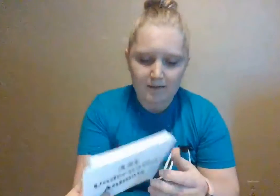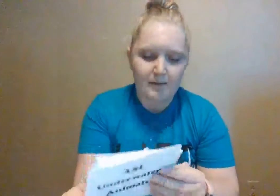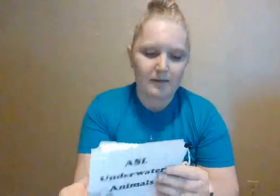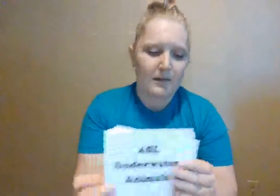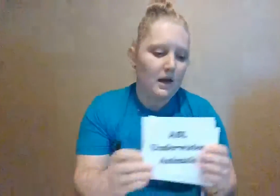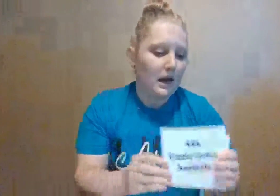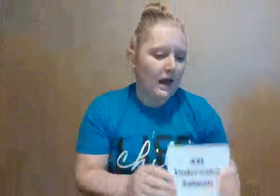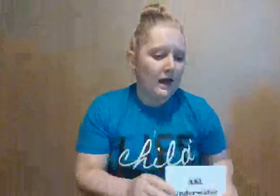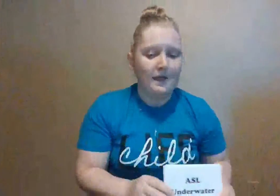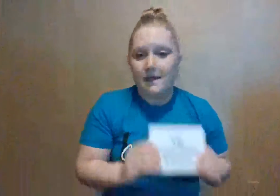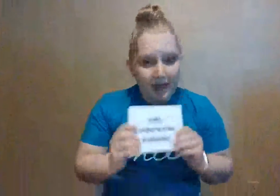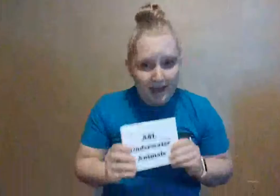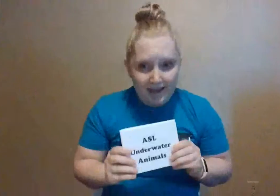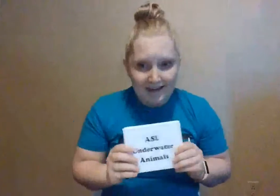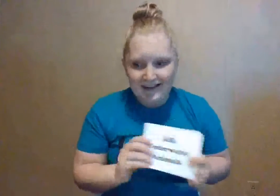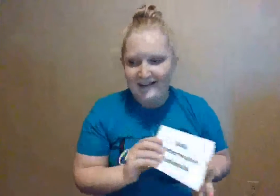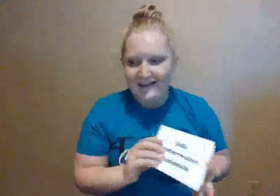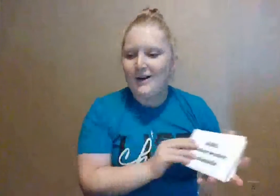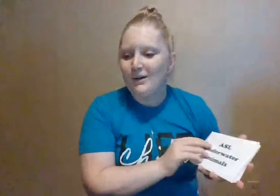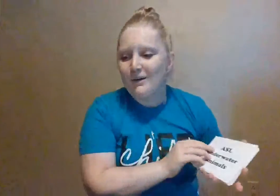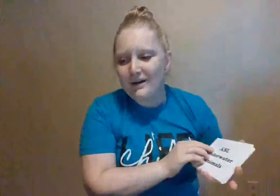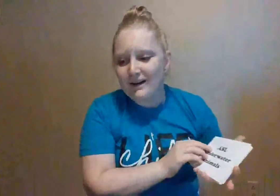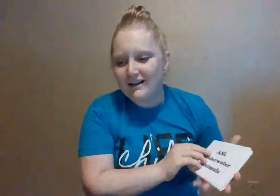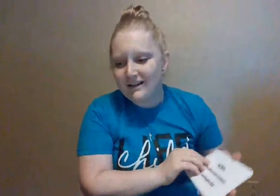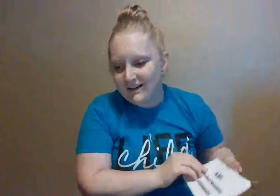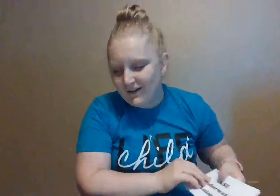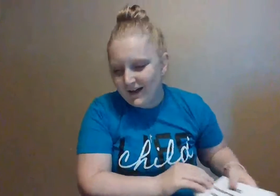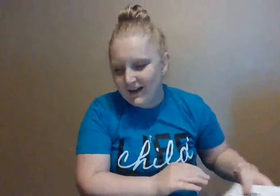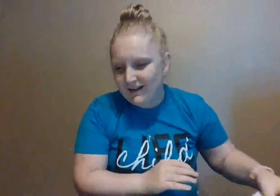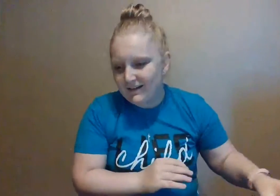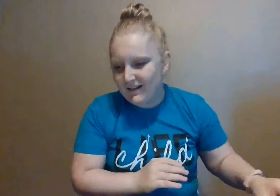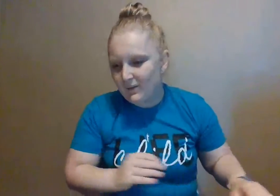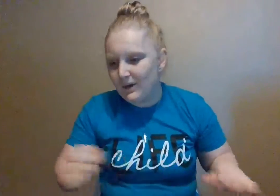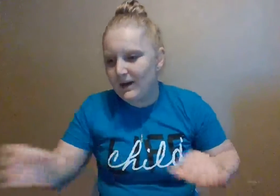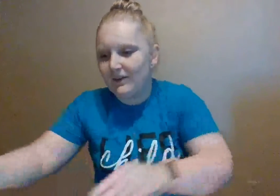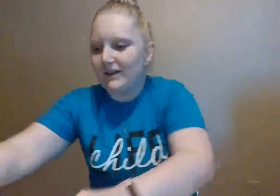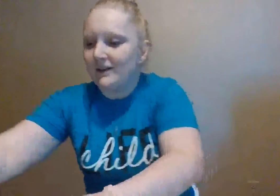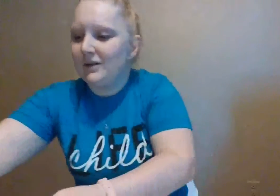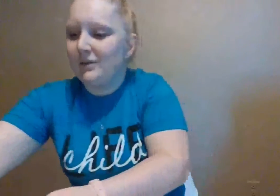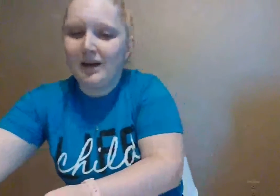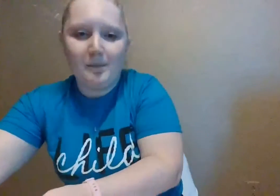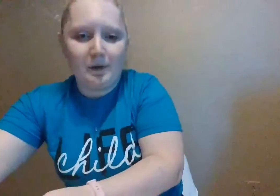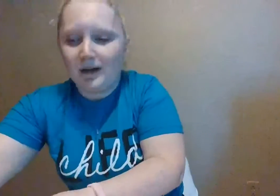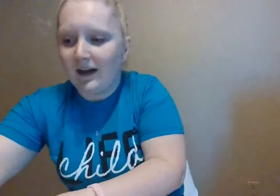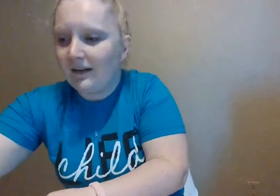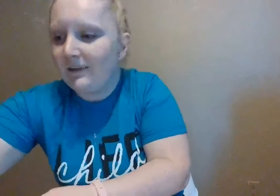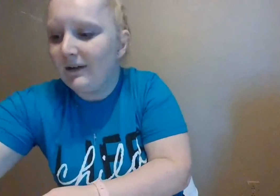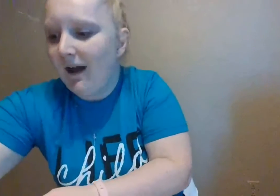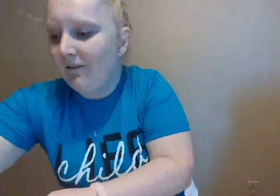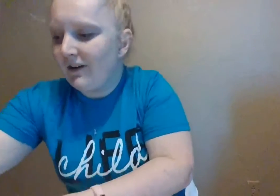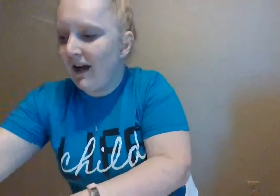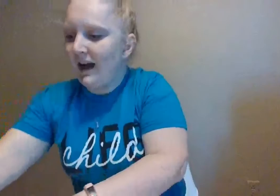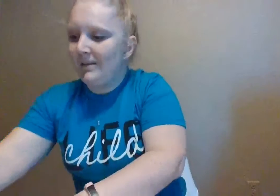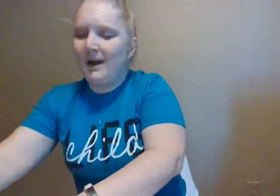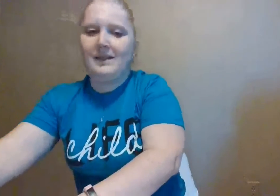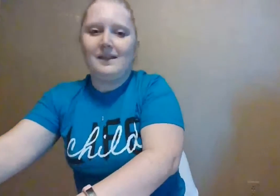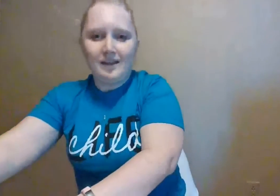flashcards, and then what we're going to do is we are going to read a book as we do every time. And this